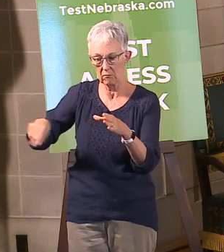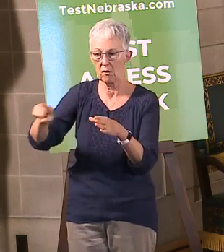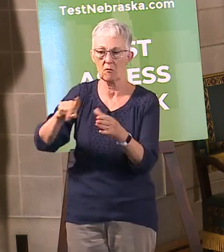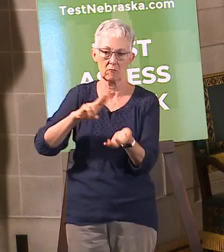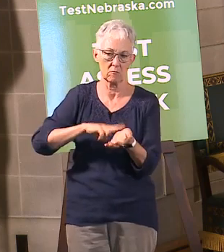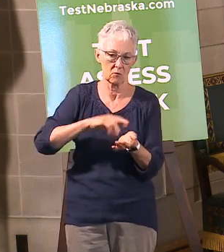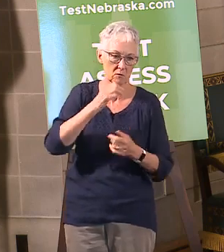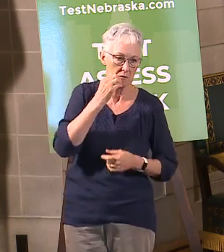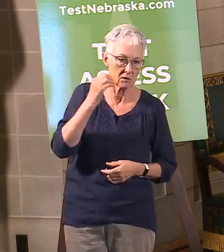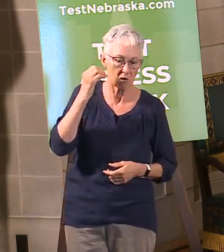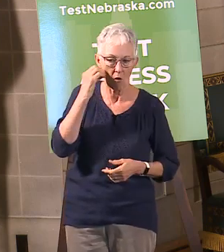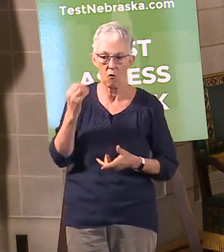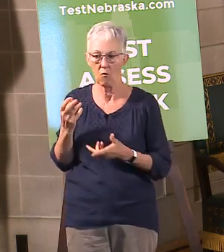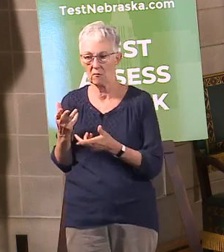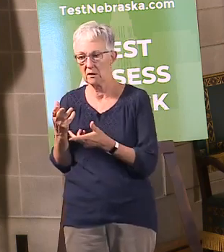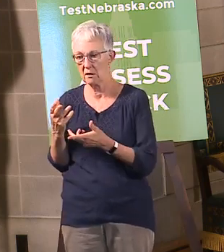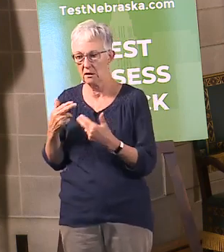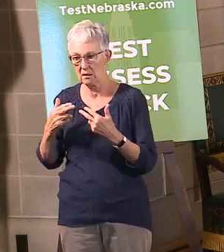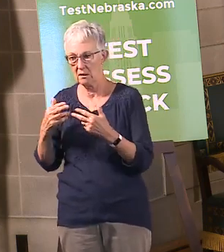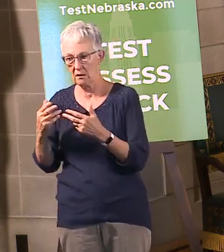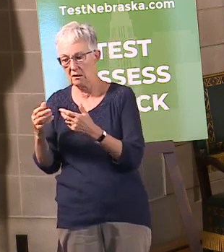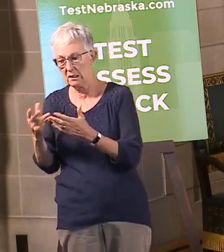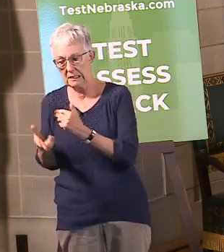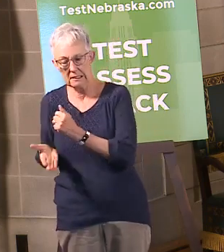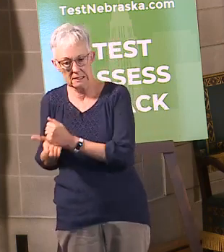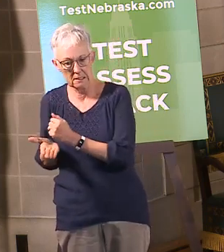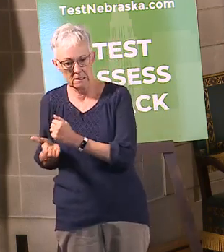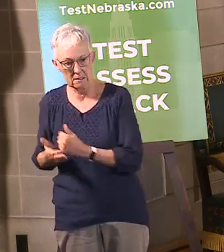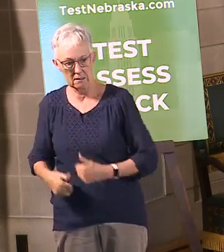safe environments for residents and staff.